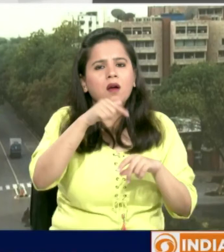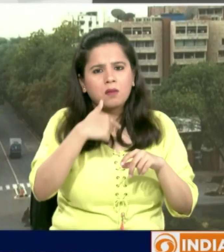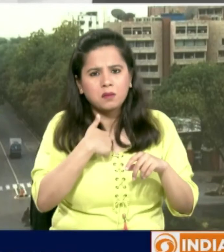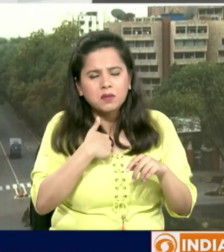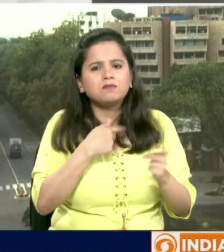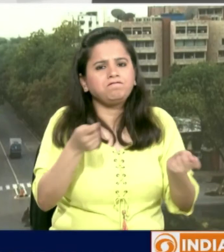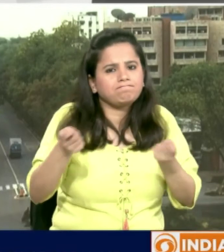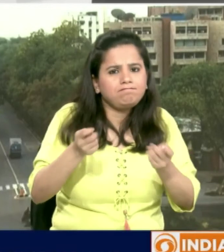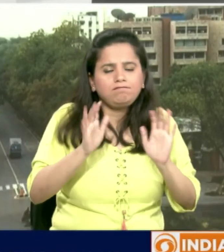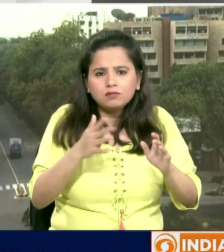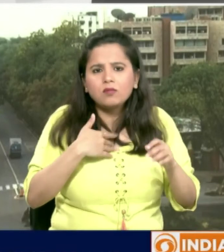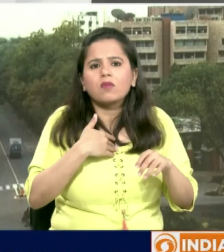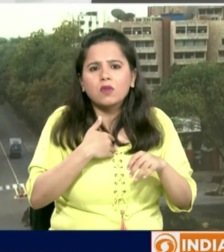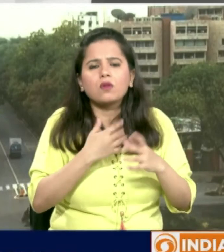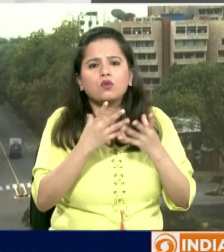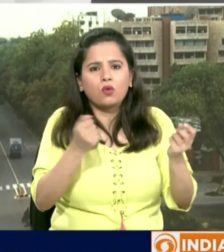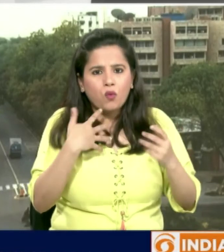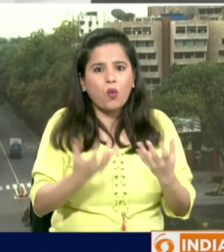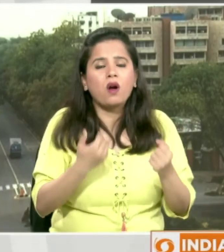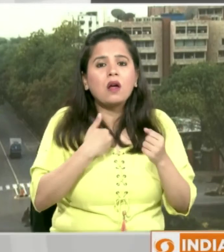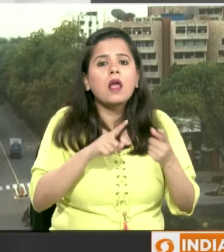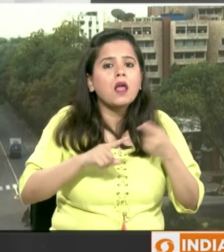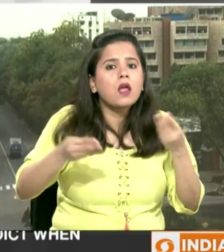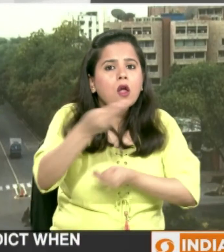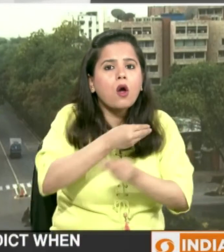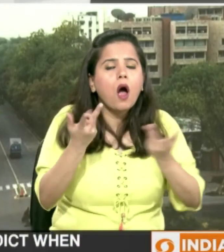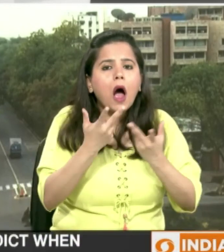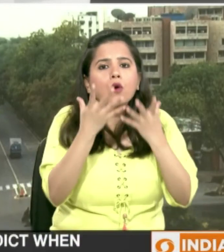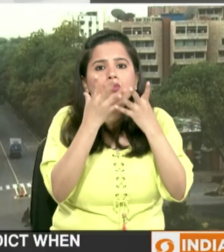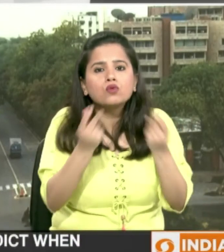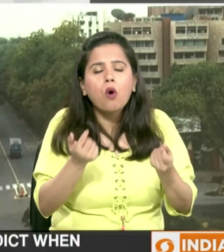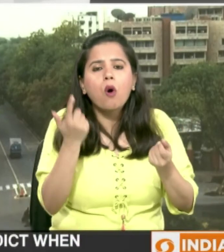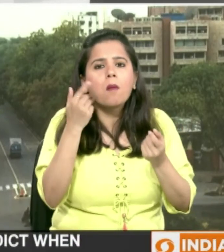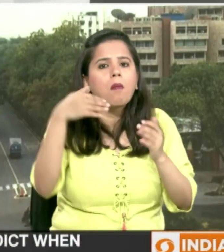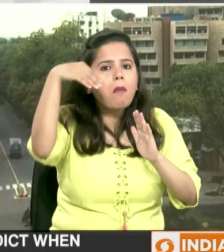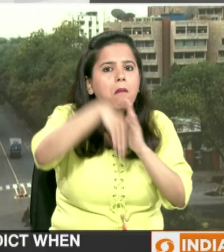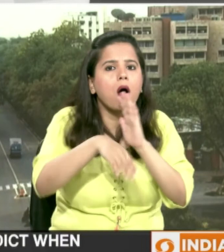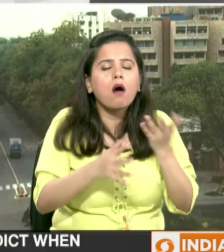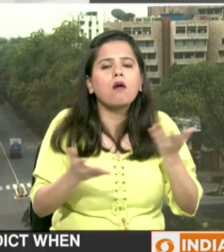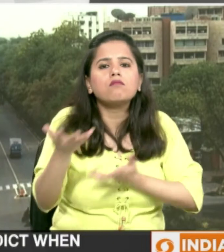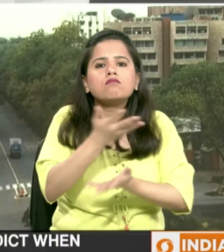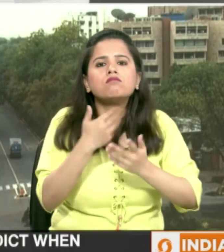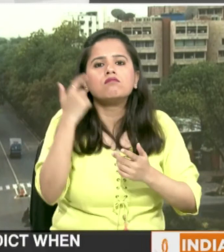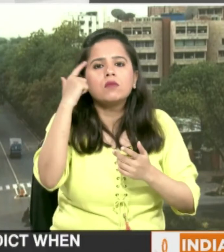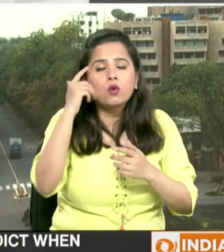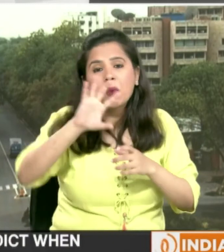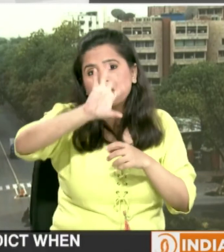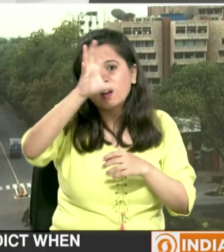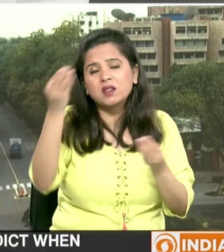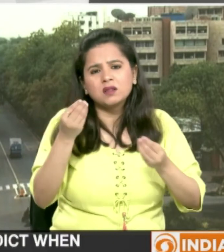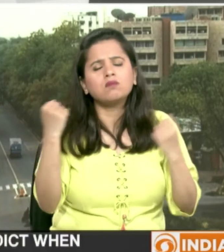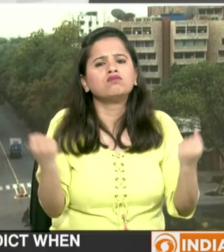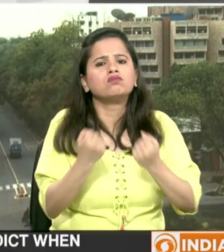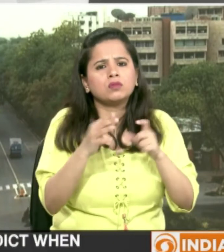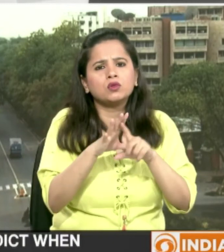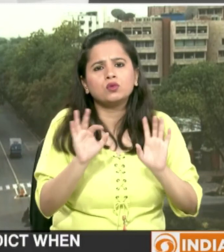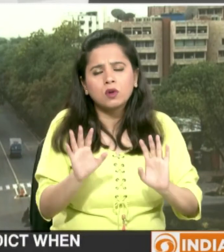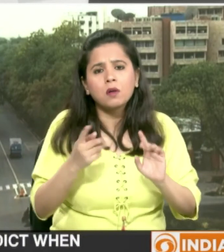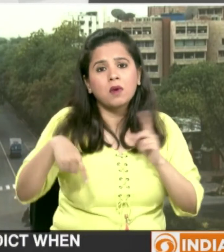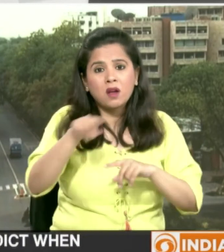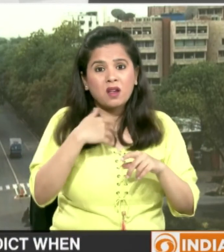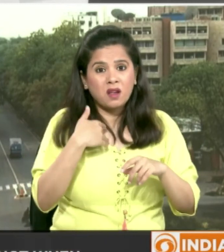of de-escalating this other than for WHO to change its national, global and regional risk assessments. We do have one great hope. If